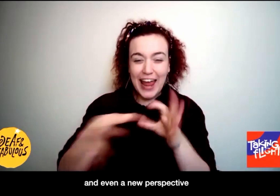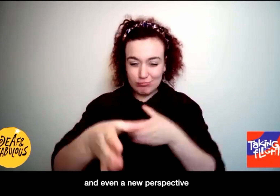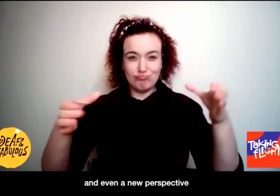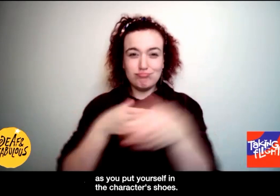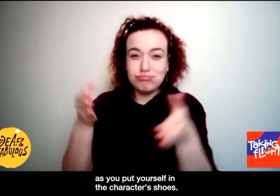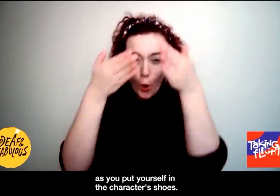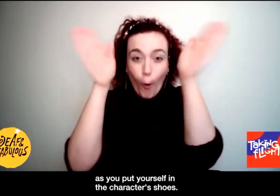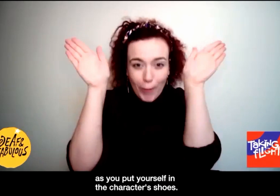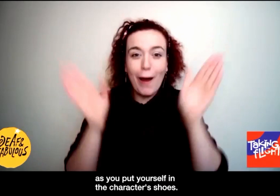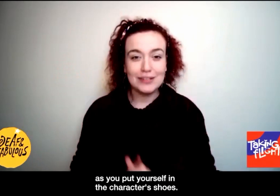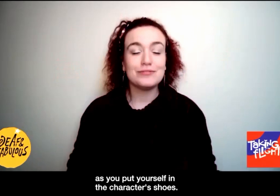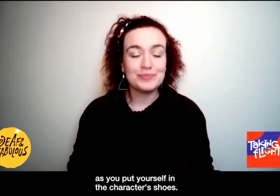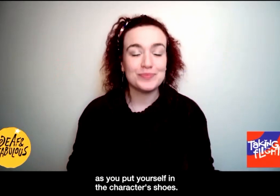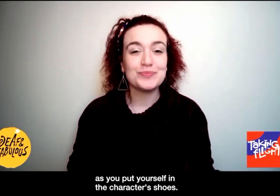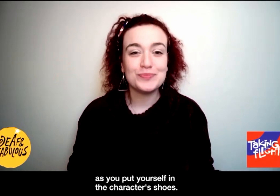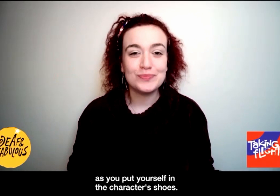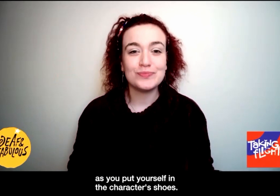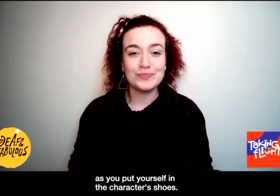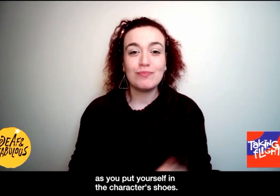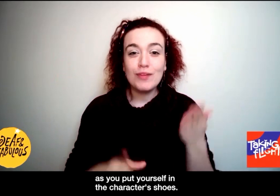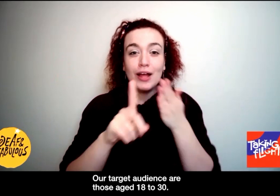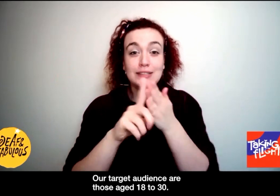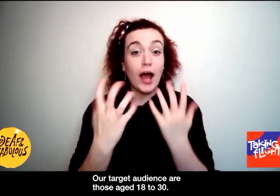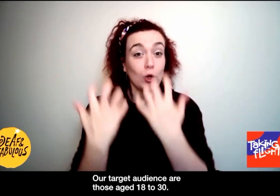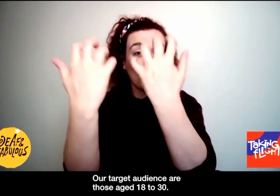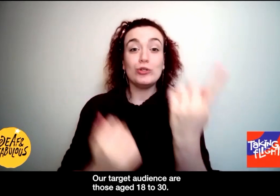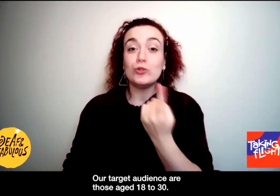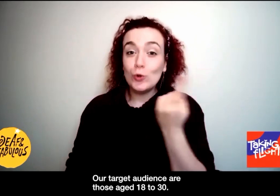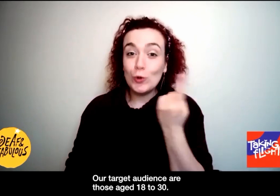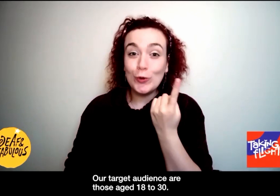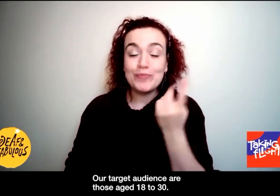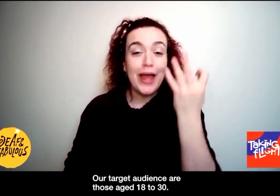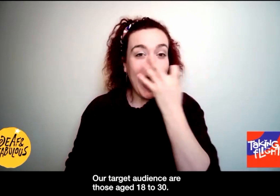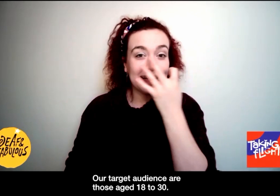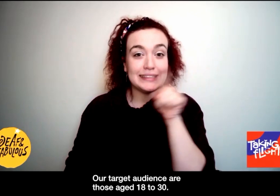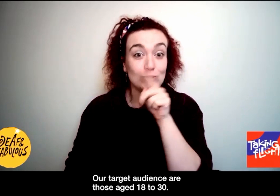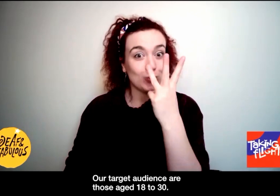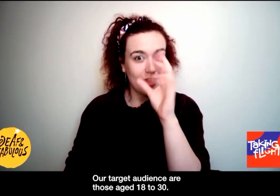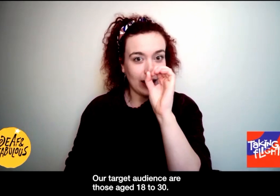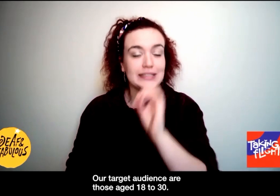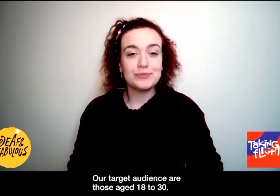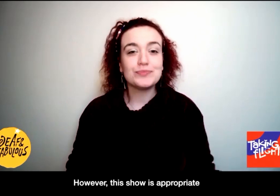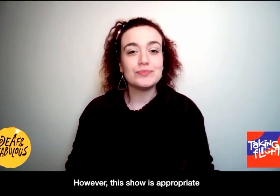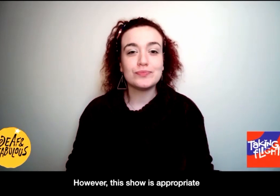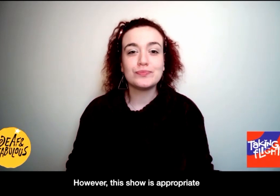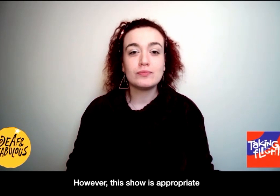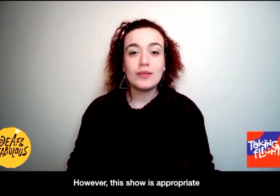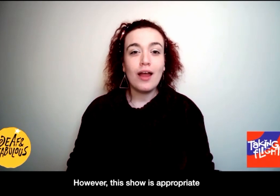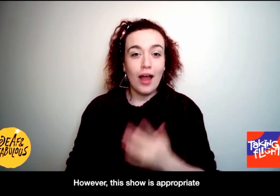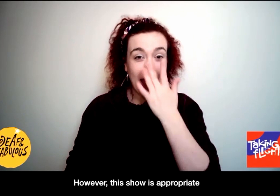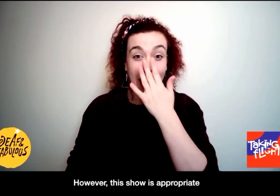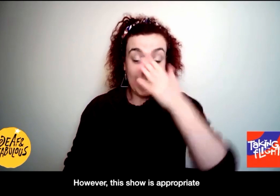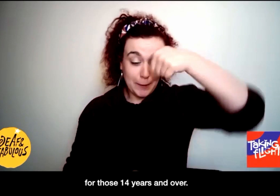even a new perspective as you put yourself in the character's shoes. Our target audience are those aged 18 to 30. However,